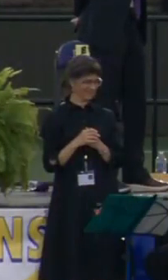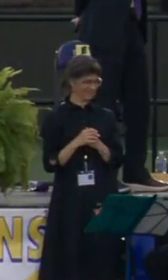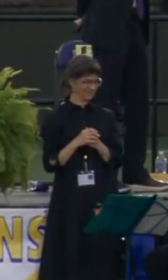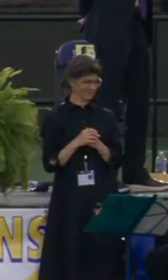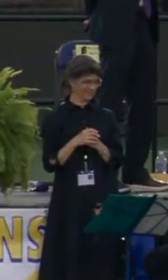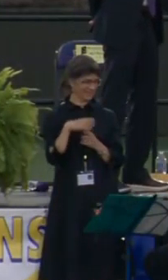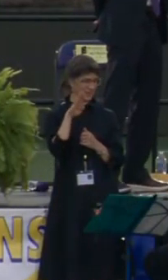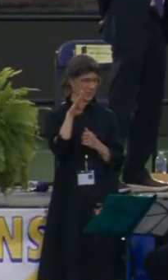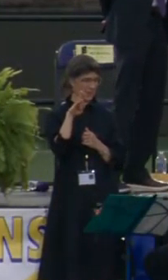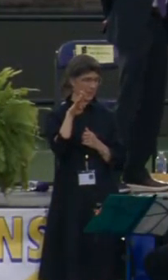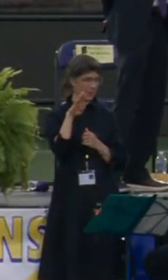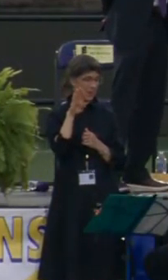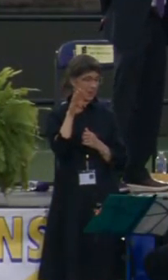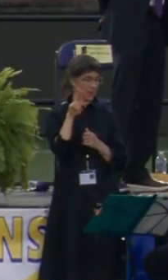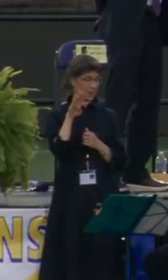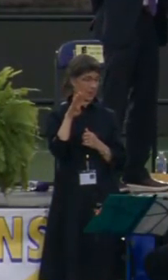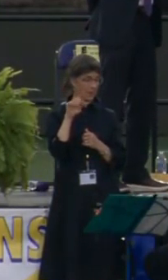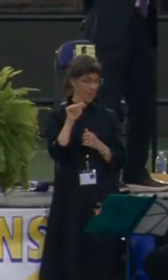Buba Jaju.